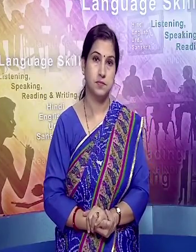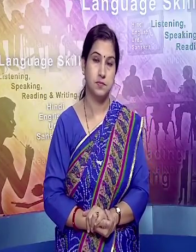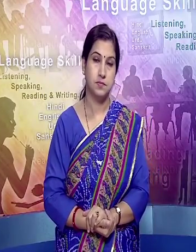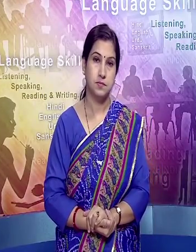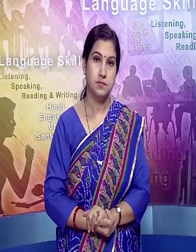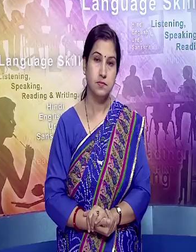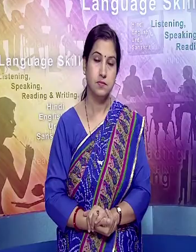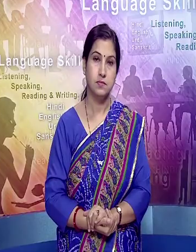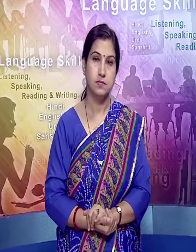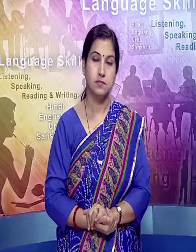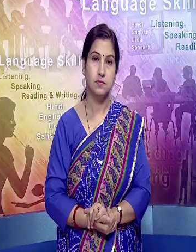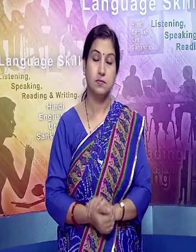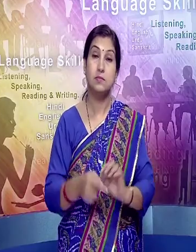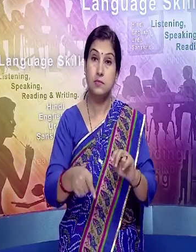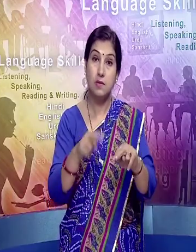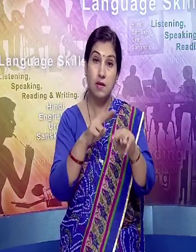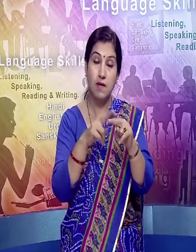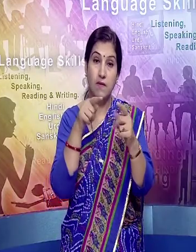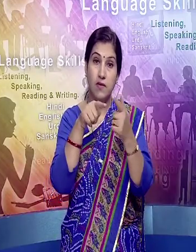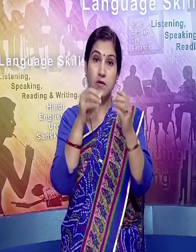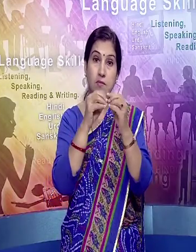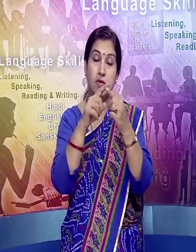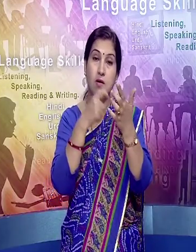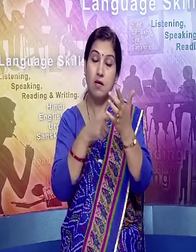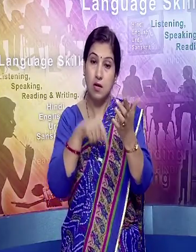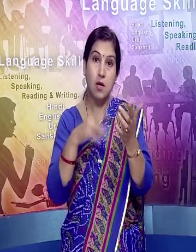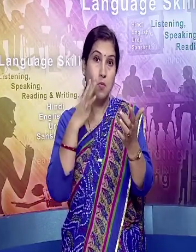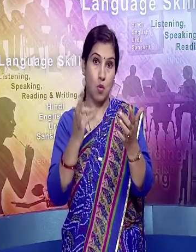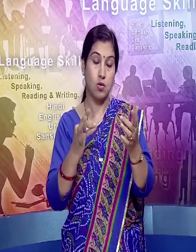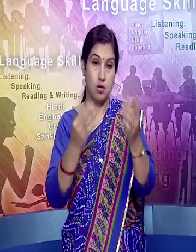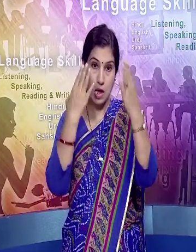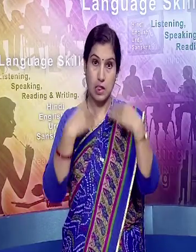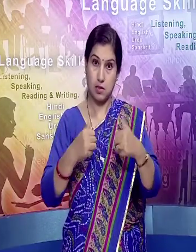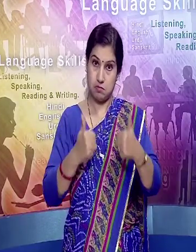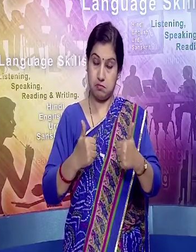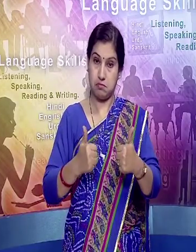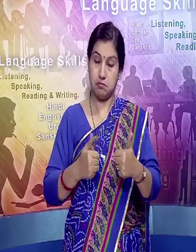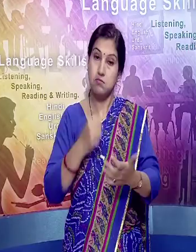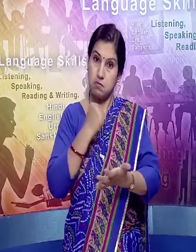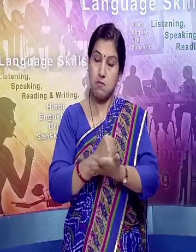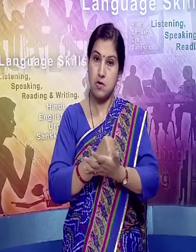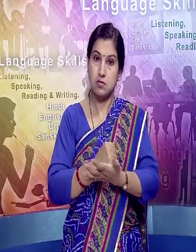Fiber is one of the most healthy option and it's necessary for our